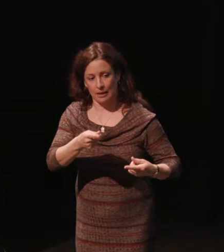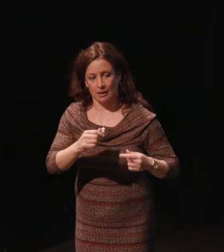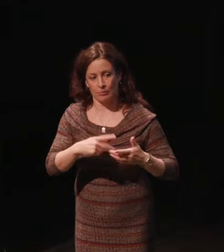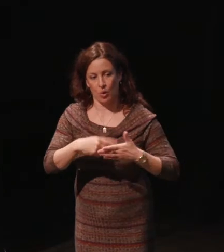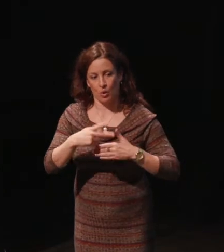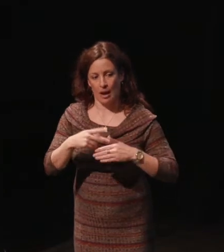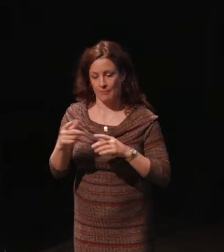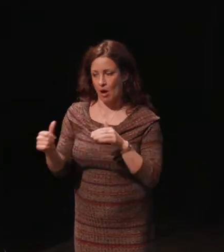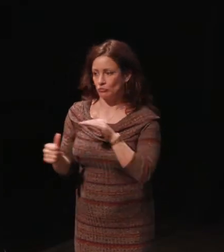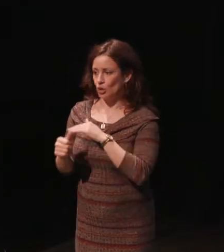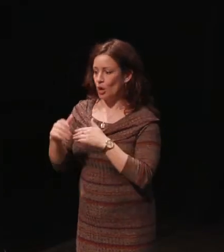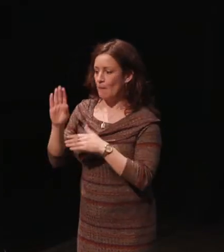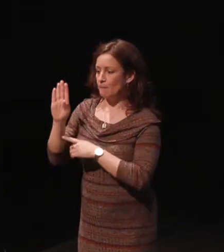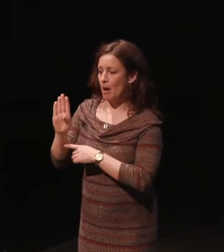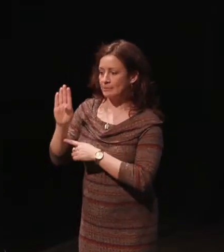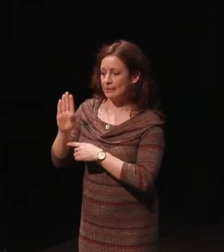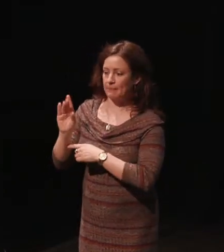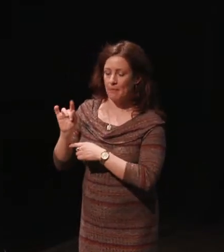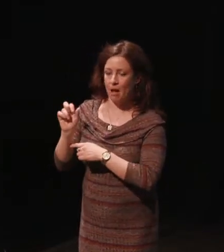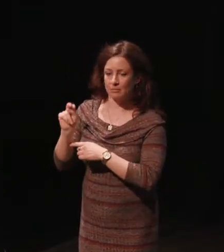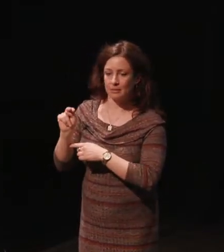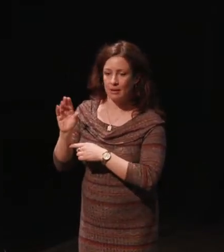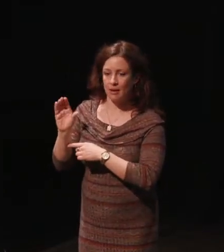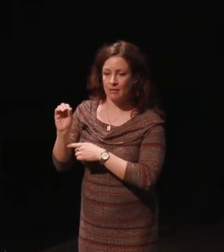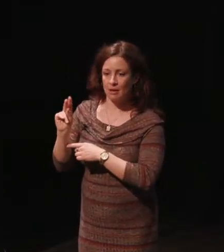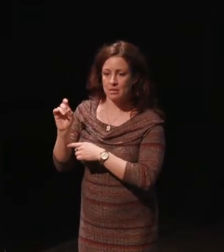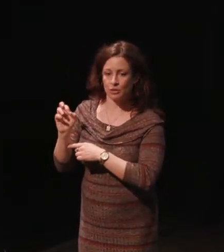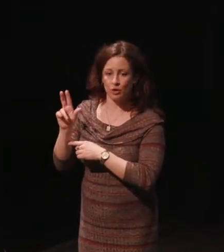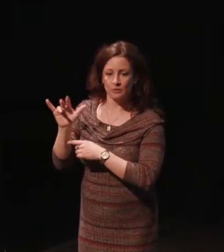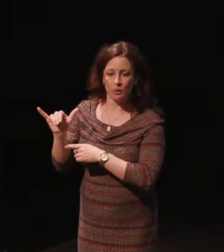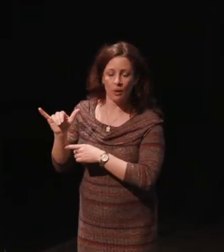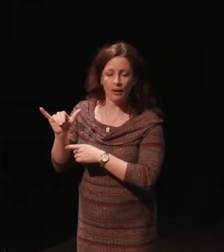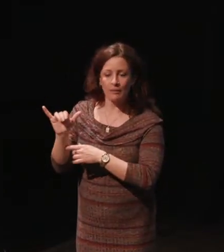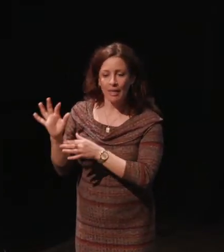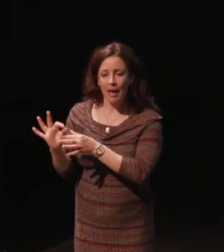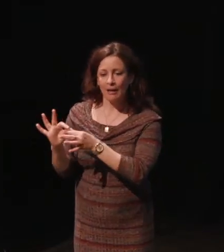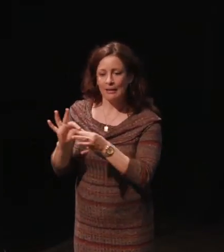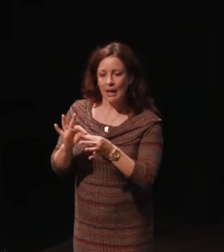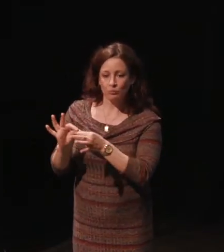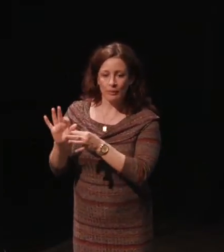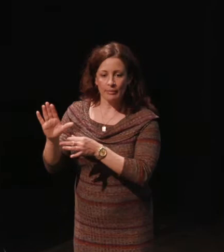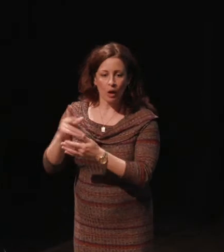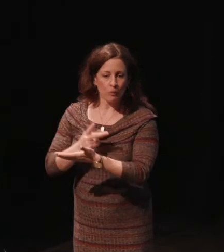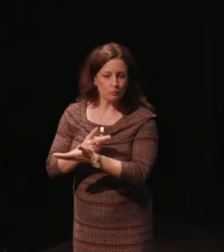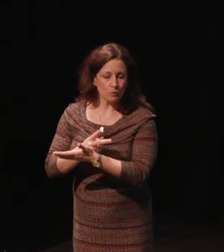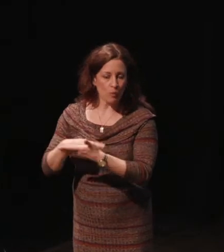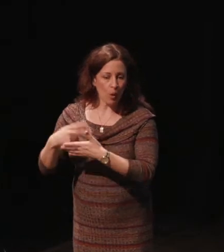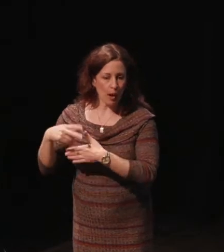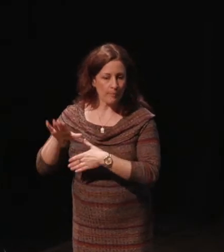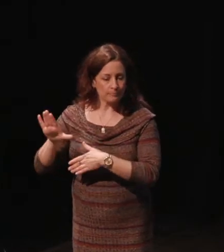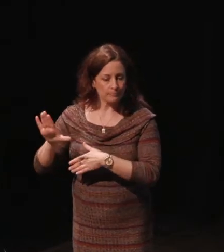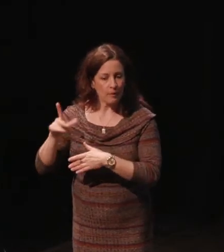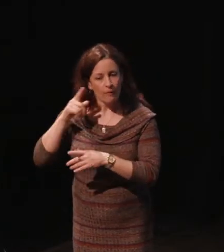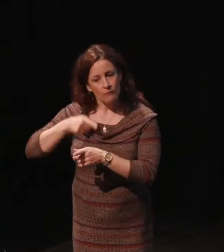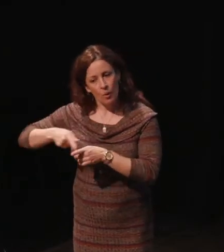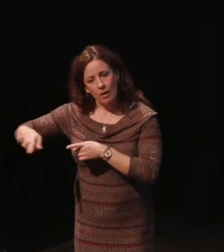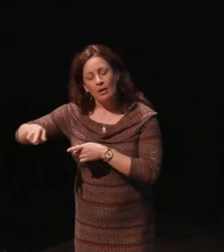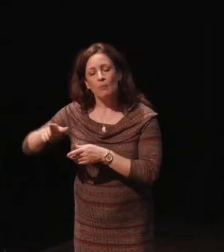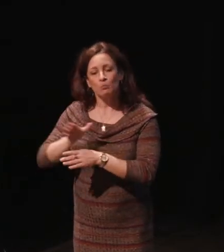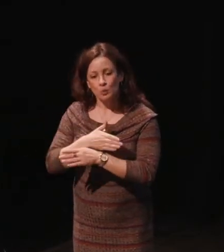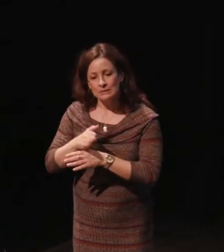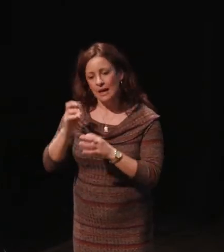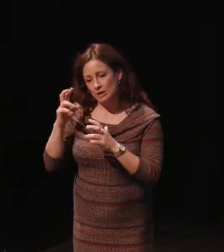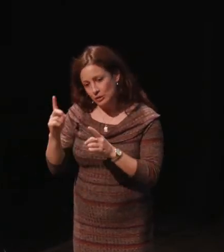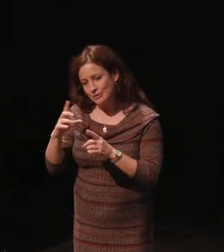the Boston Conservatory, which was connected to their graduate program in music education